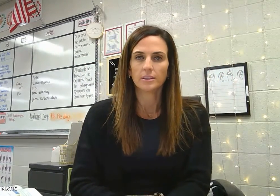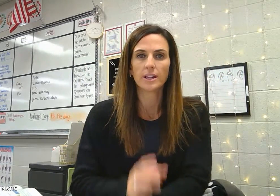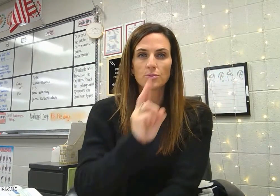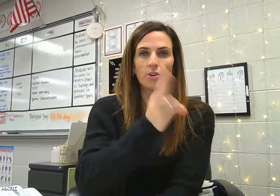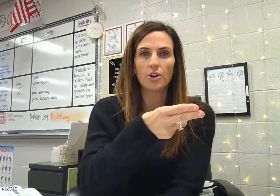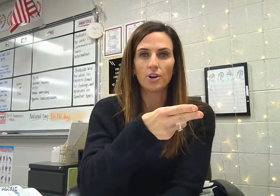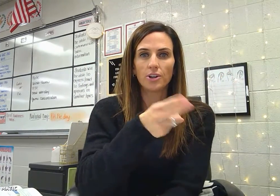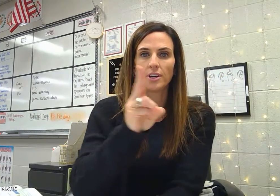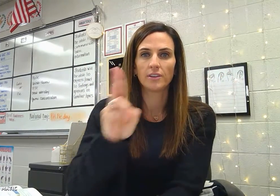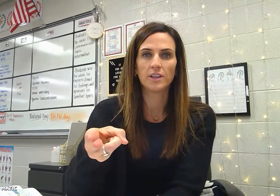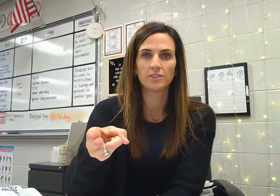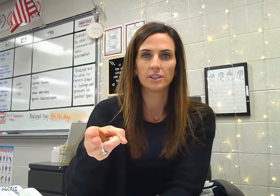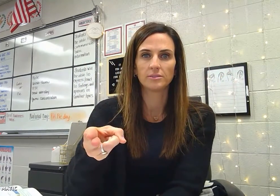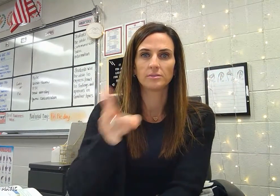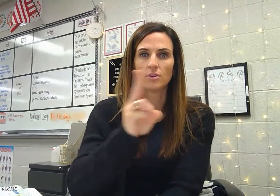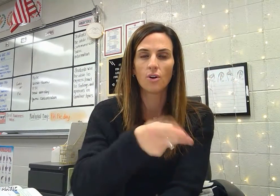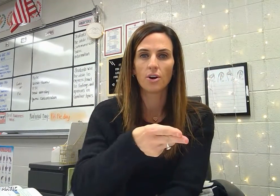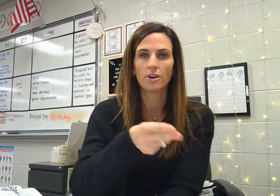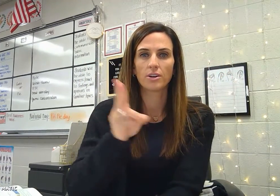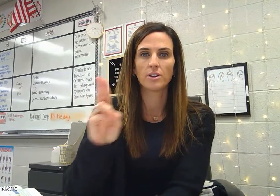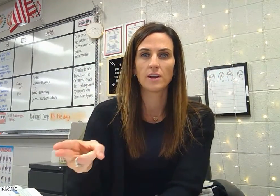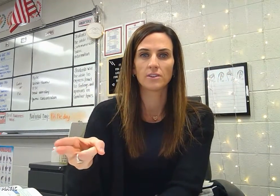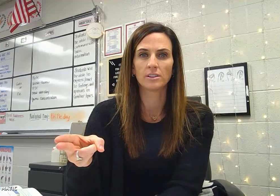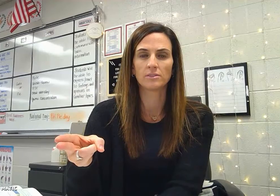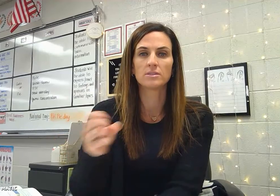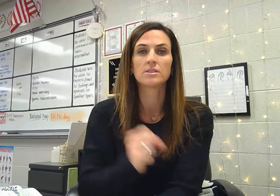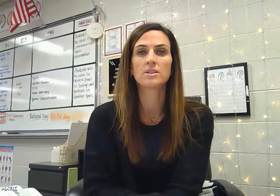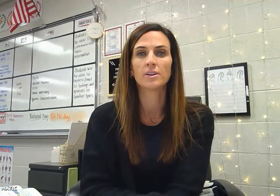Next one. Hard of hearing. Hard of hearing.